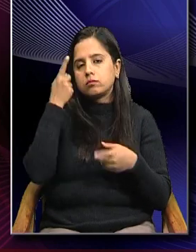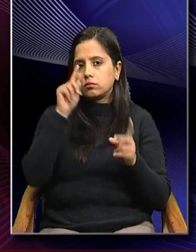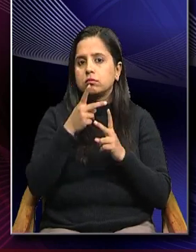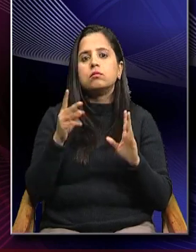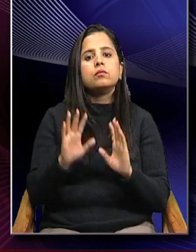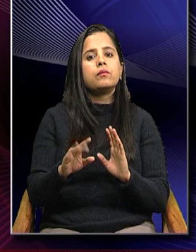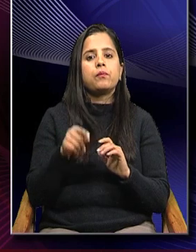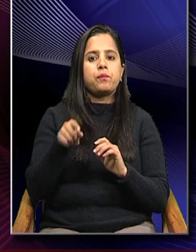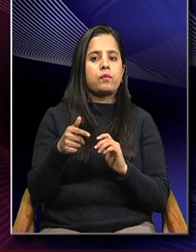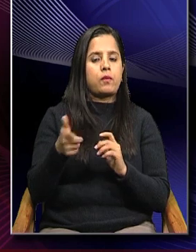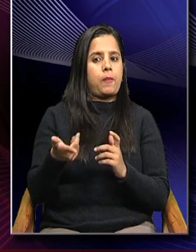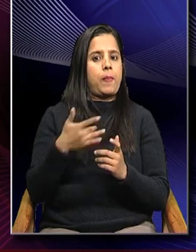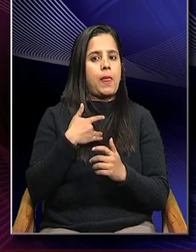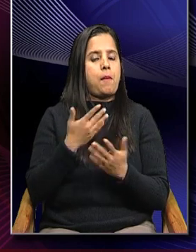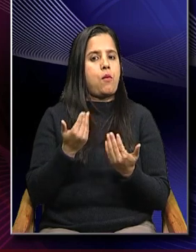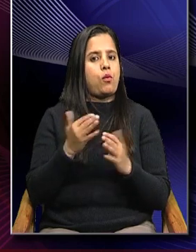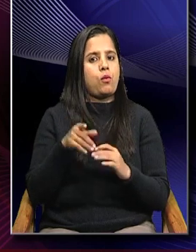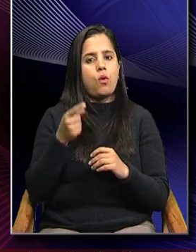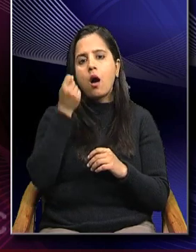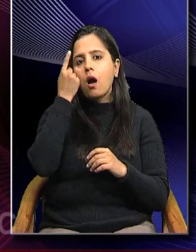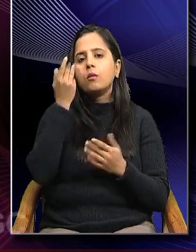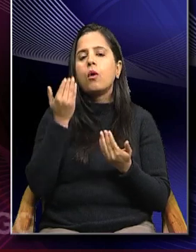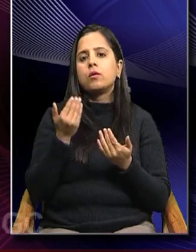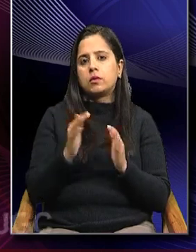that makes our understanding